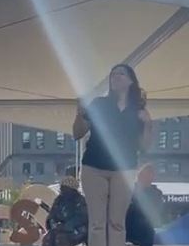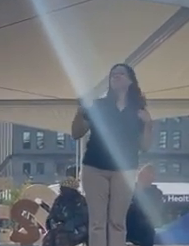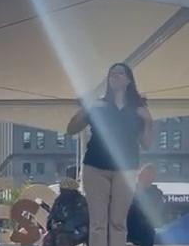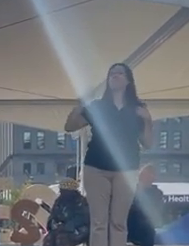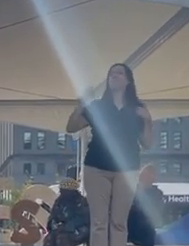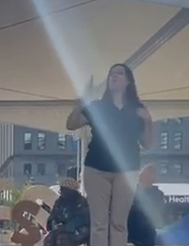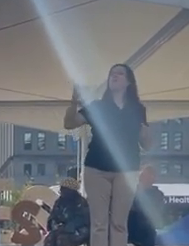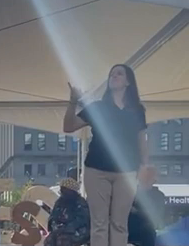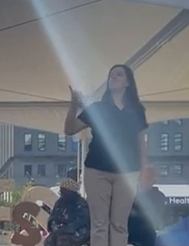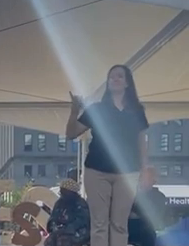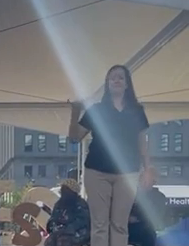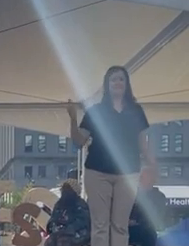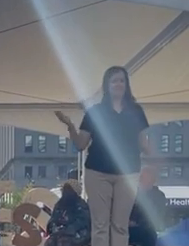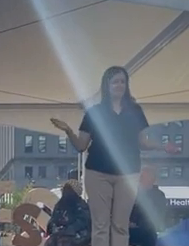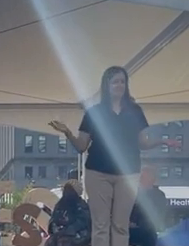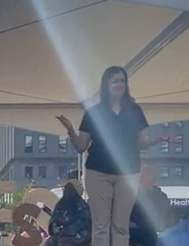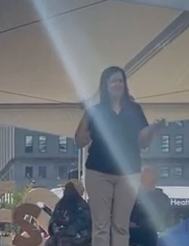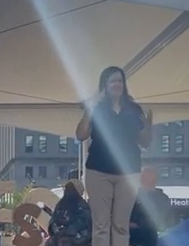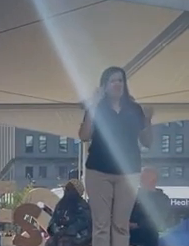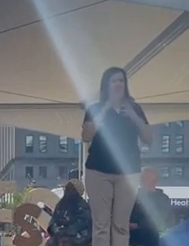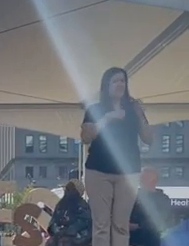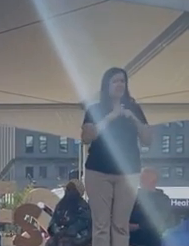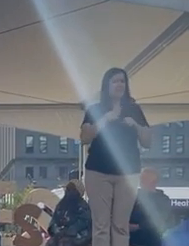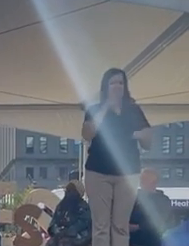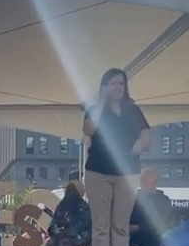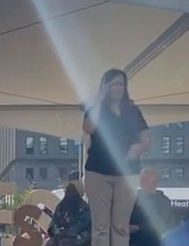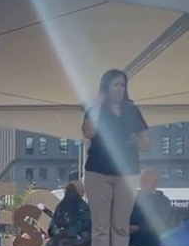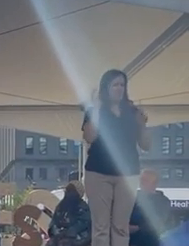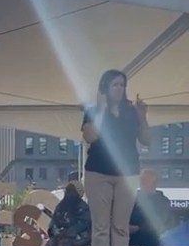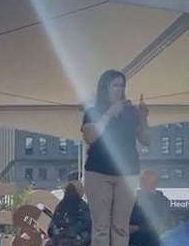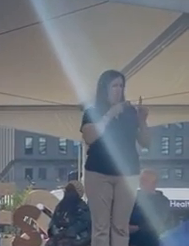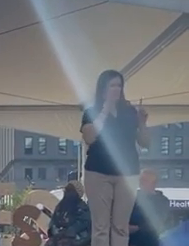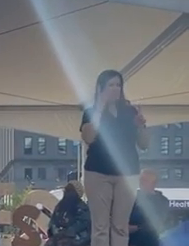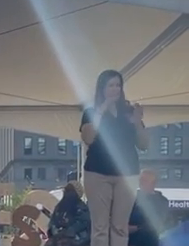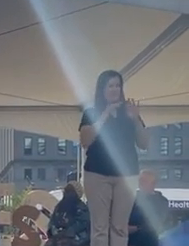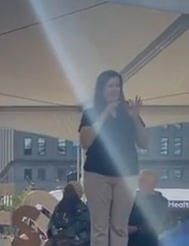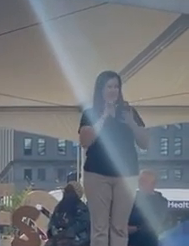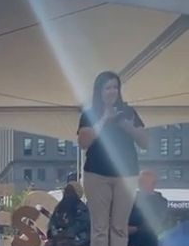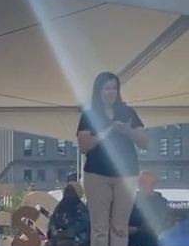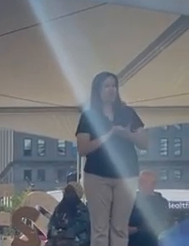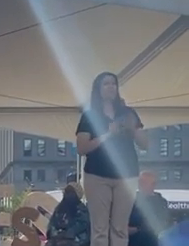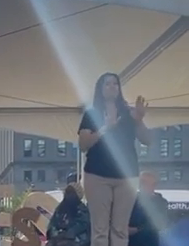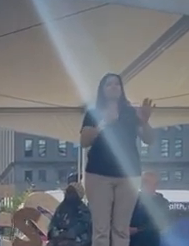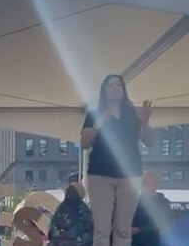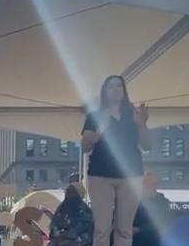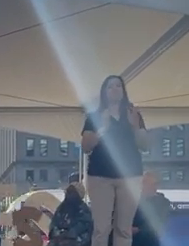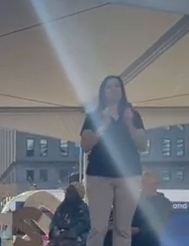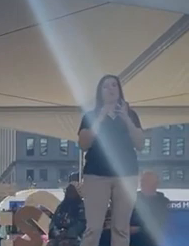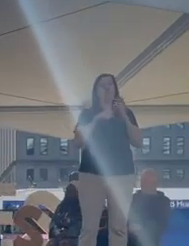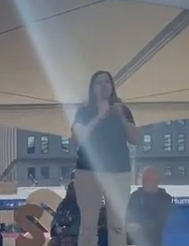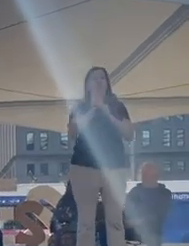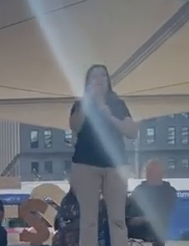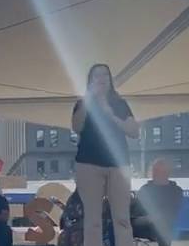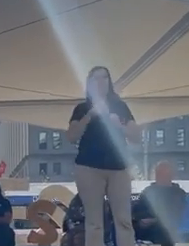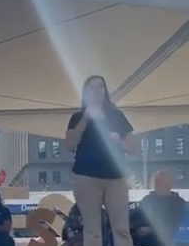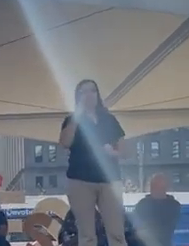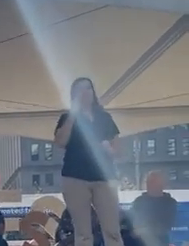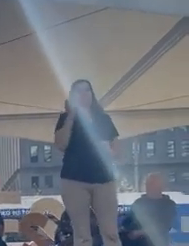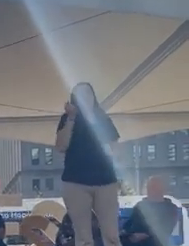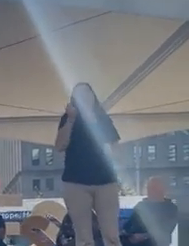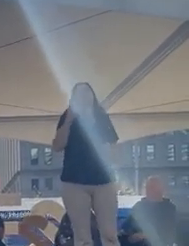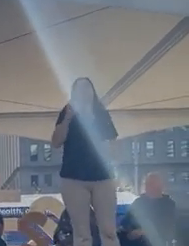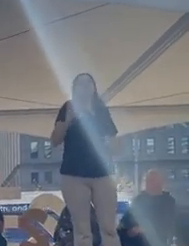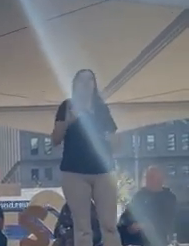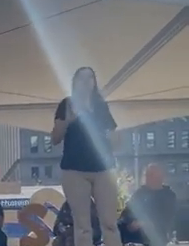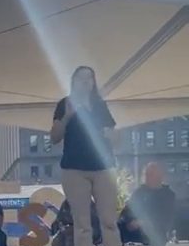For many years, I didn't realize or understand what she meant, but years later, I realized that she wanted me